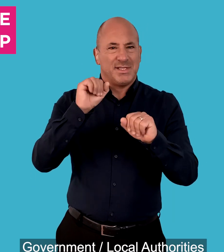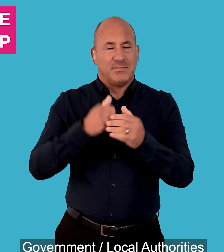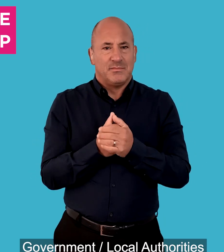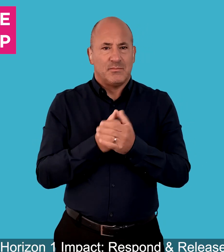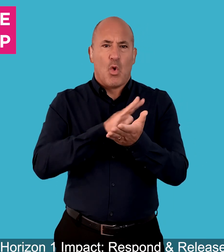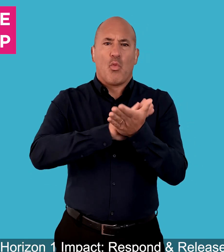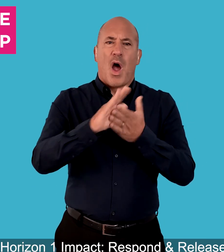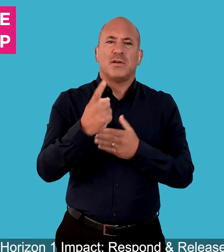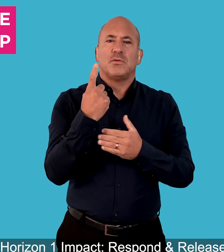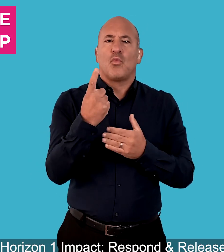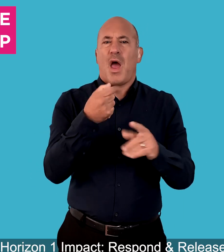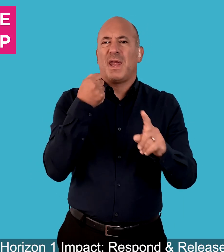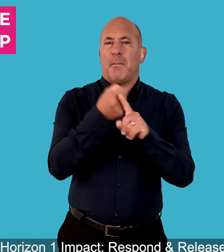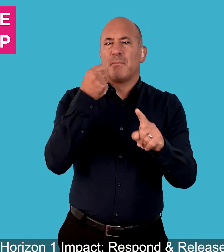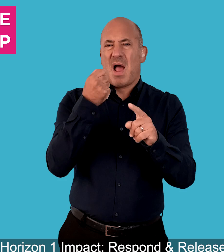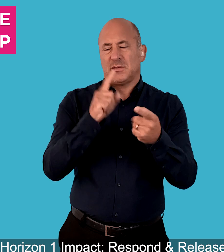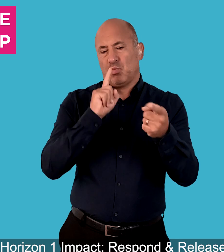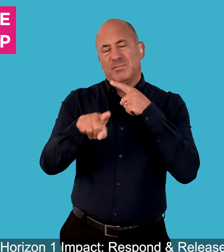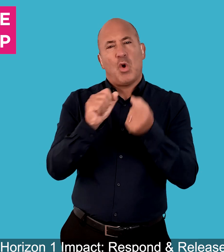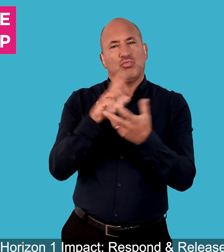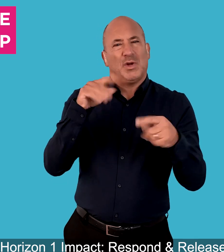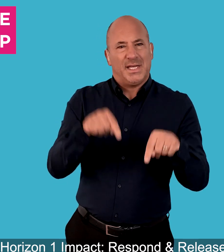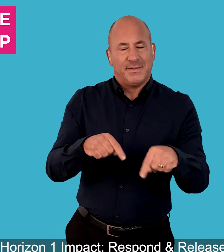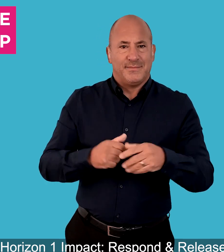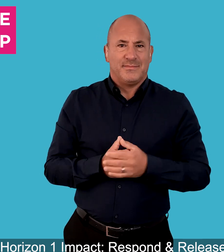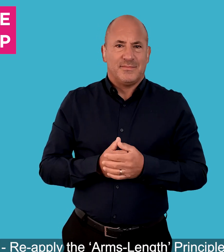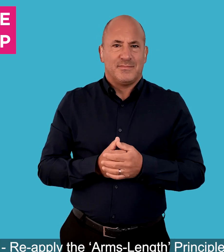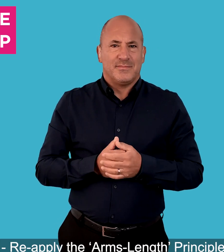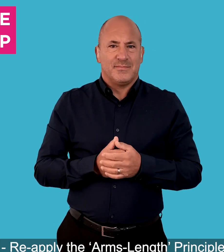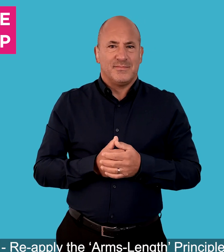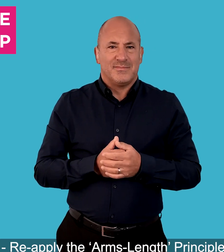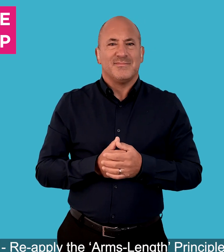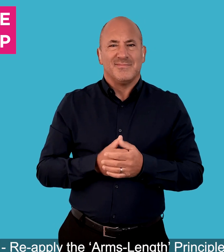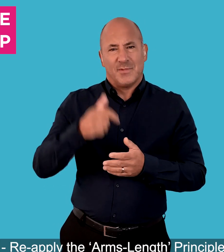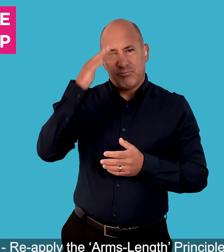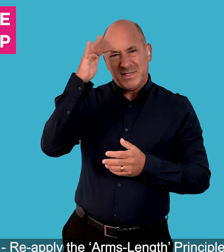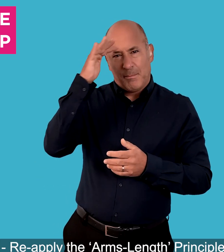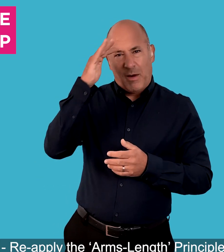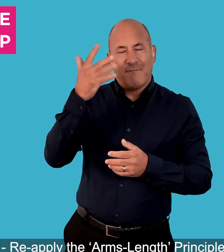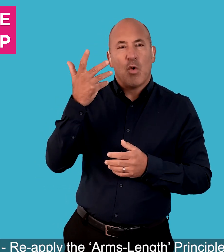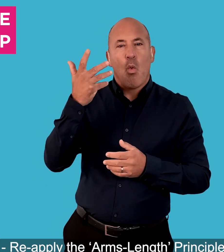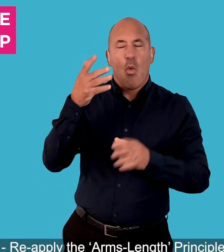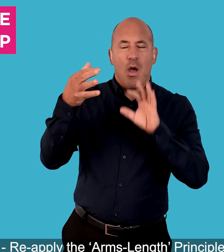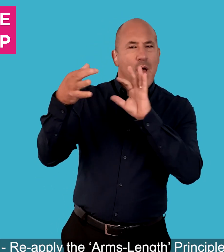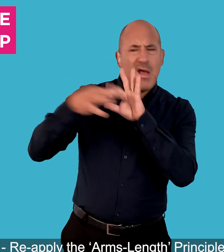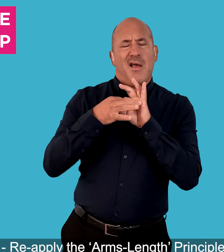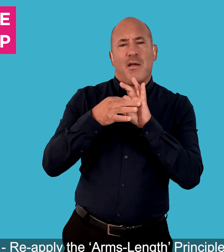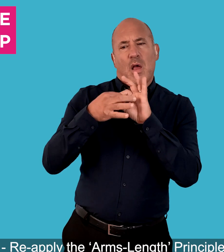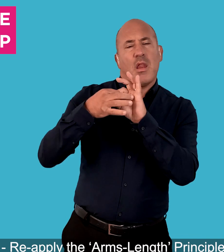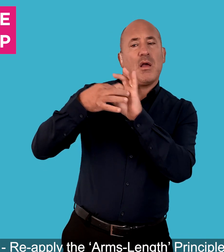Government/local authorities. Horizon 1 impact respond and release. Reapply the arm's length